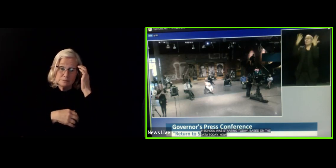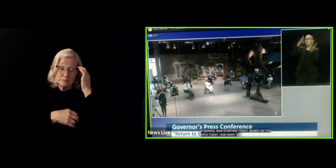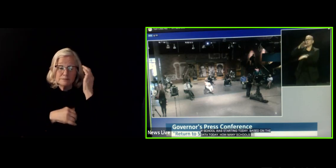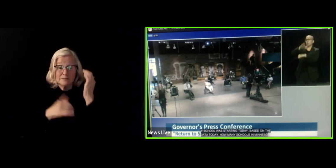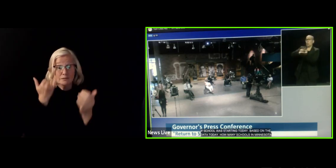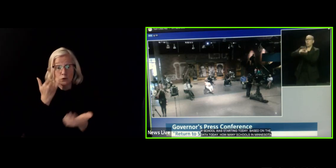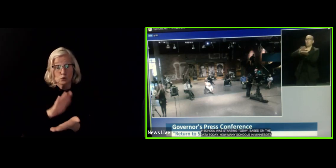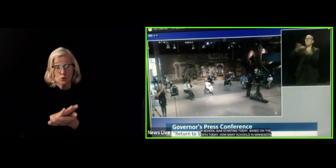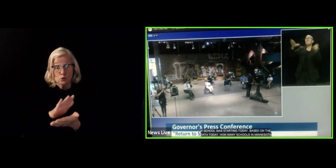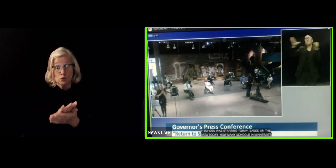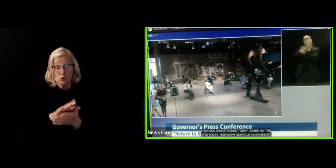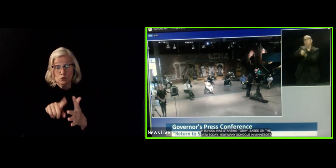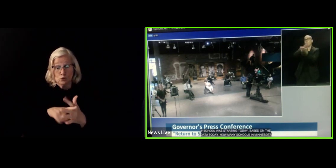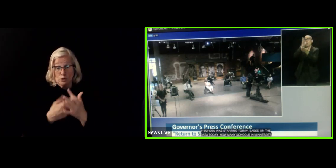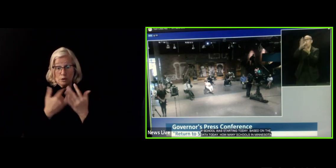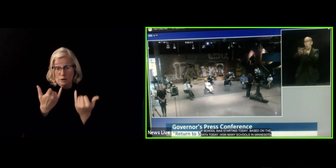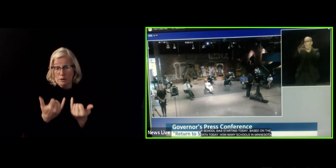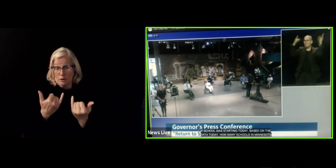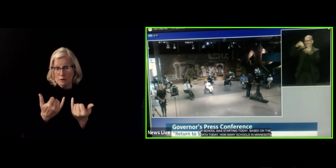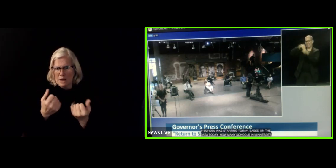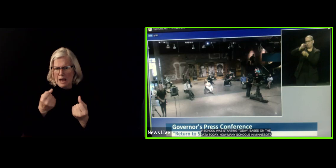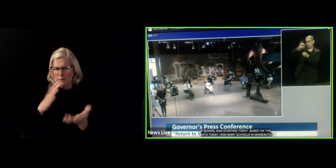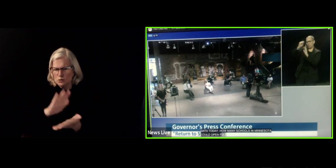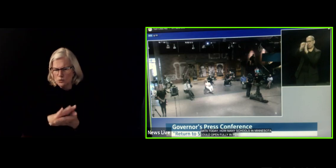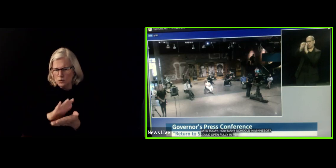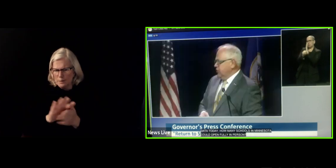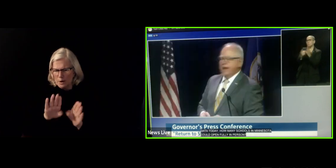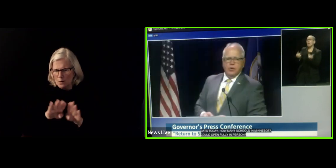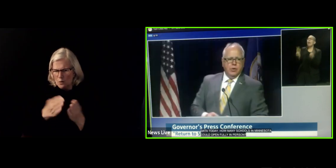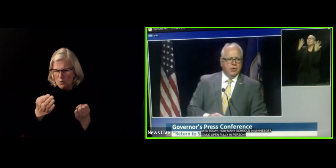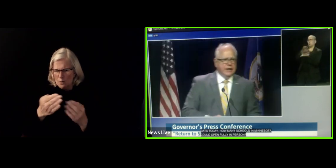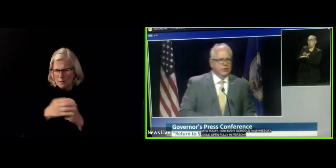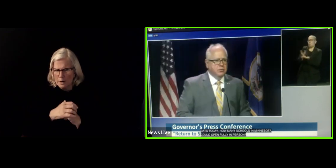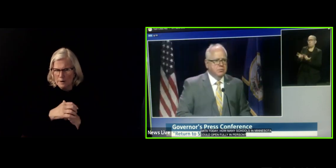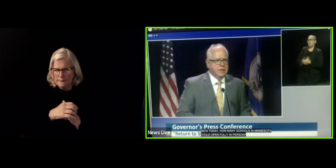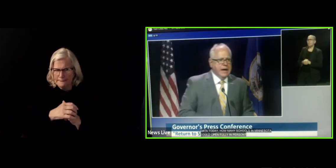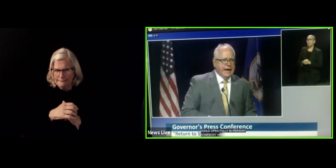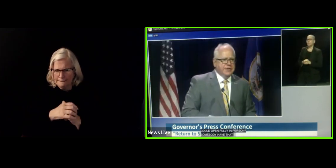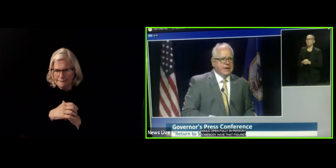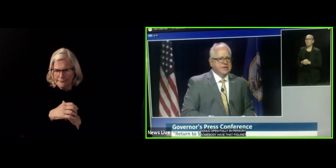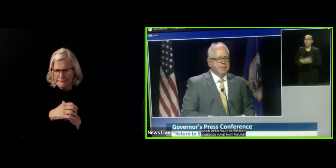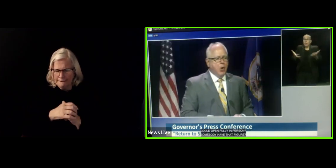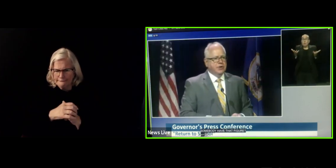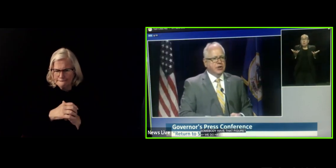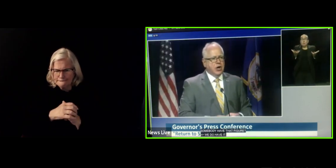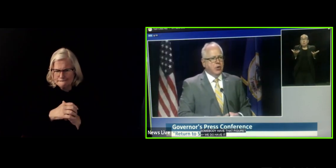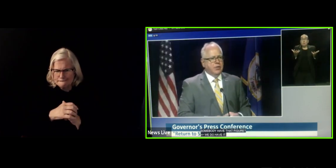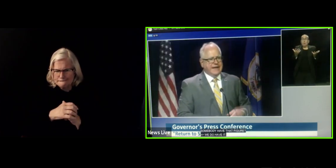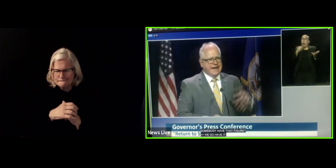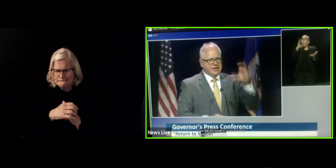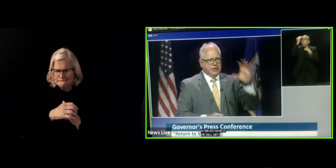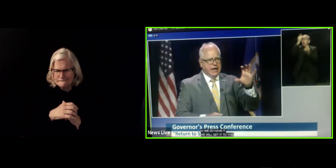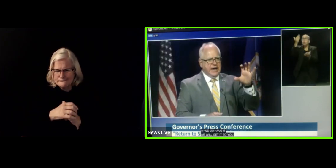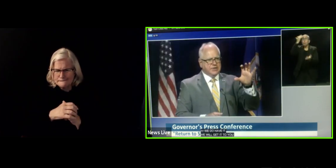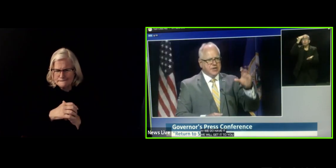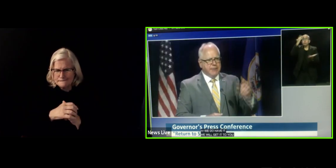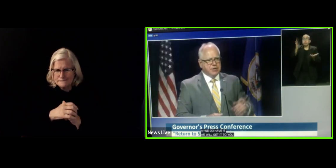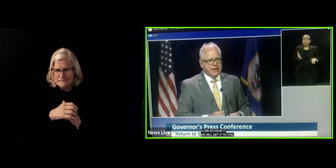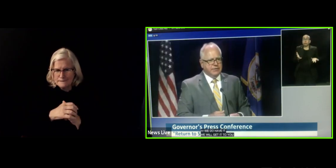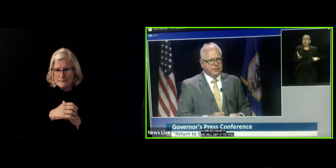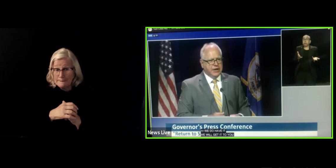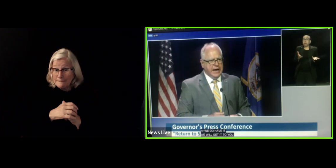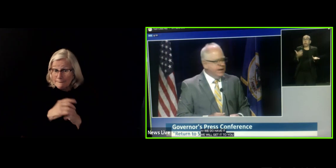person? Somebody have that figure? We do have it. We will get it to you. And I think it's important to note that's as of today, as a